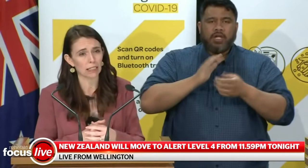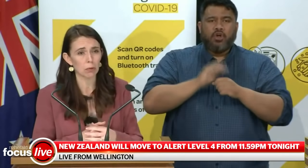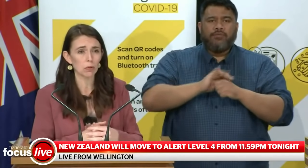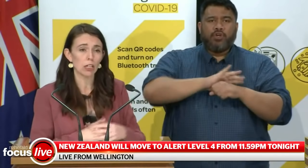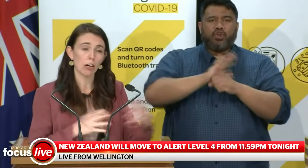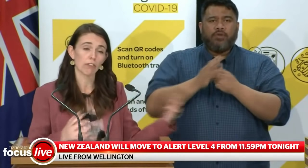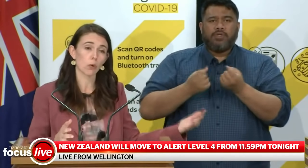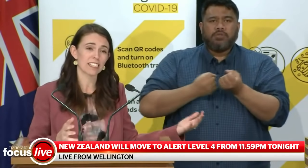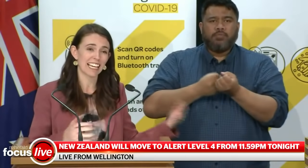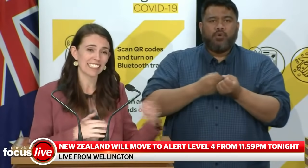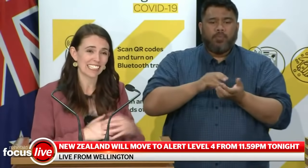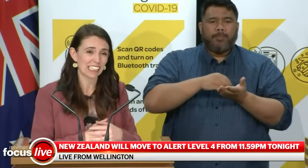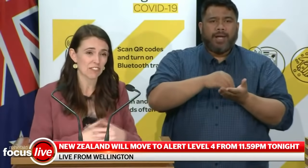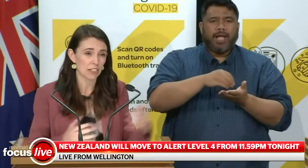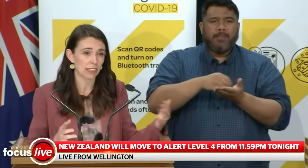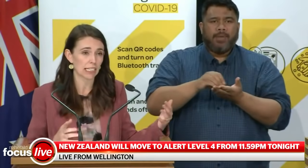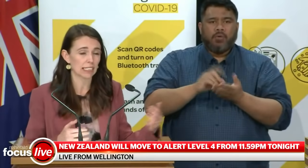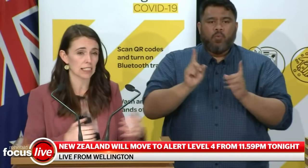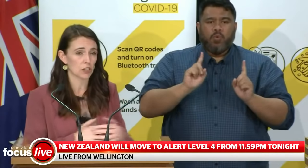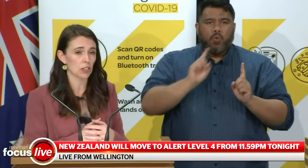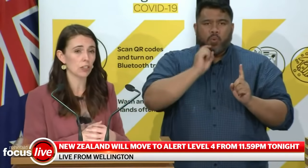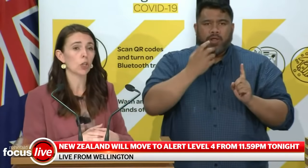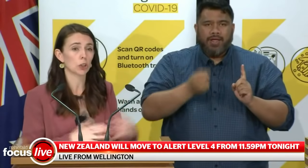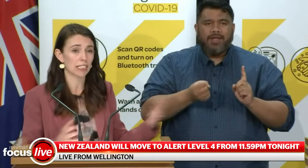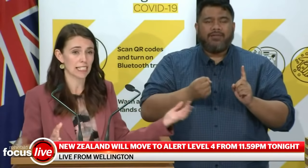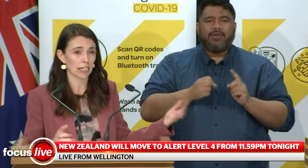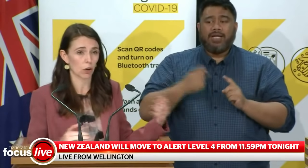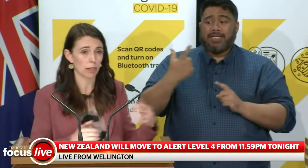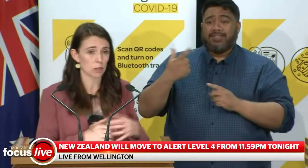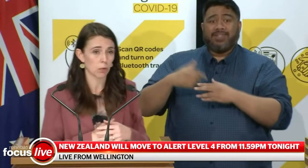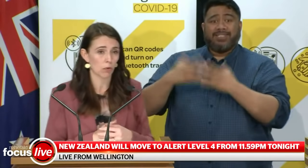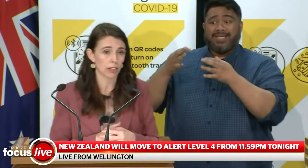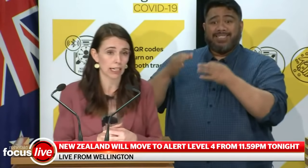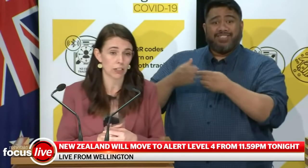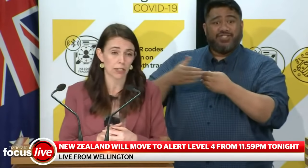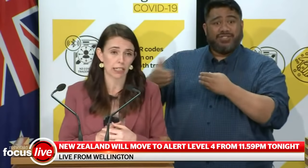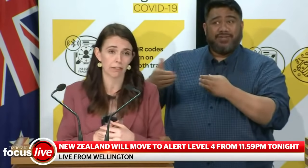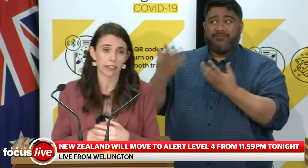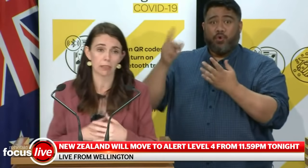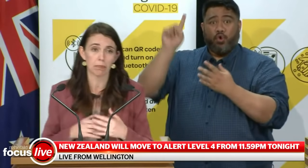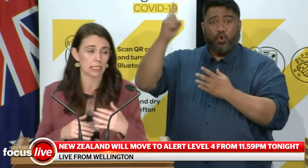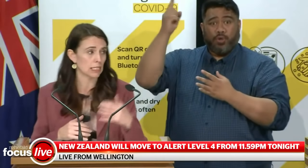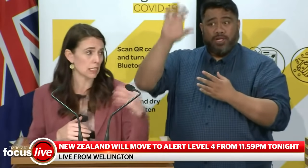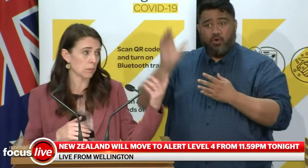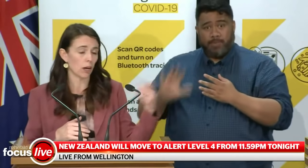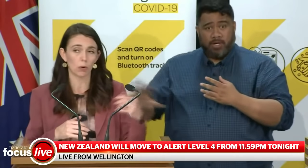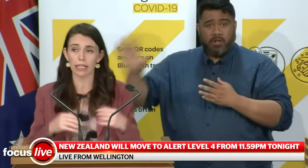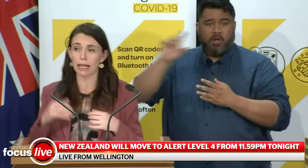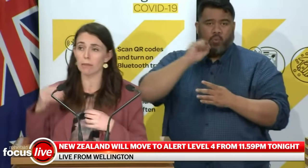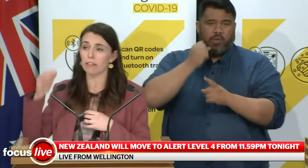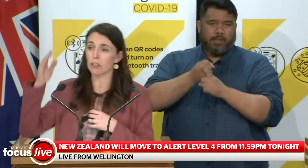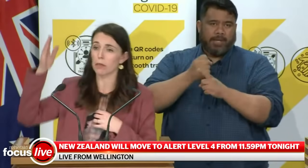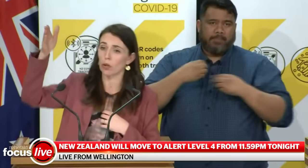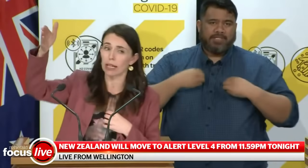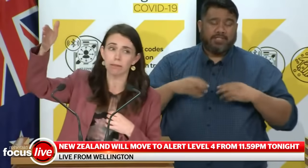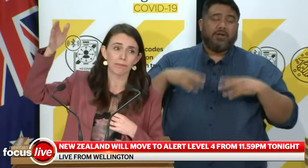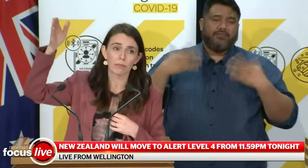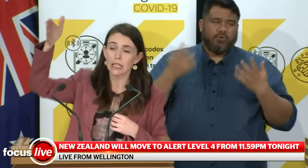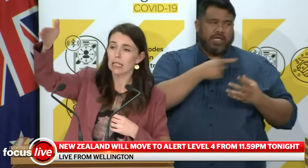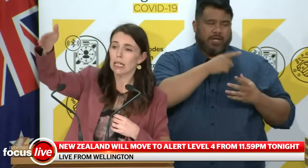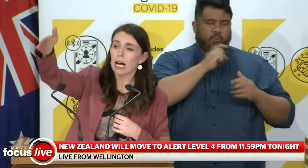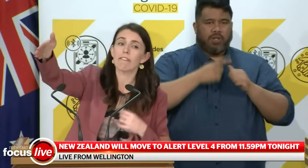will be available. Of course, that indicative 7-day decision triggers economic support for the country and affected businesses, but I will let him give you the